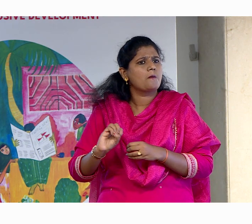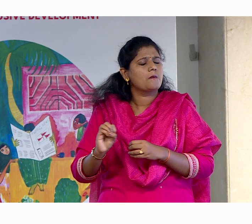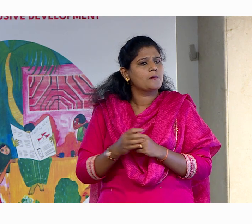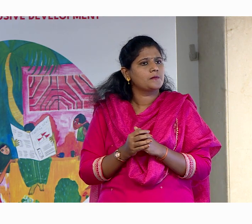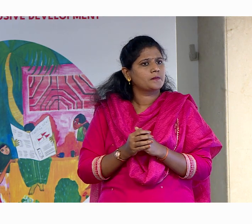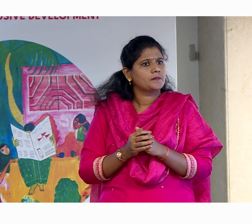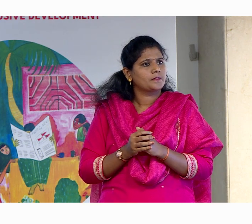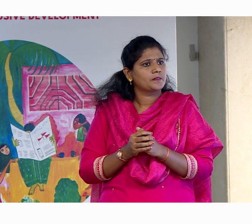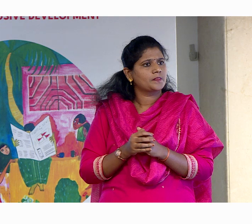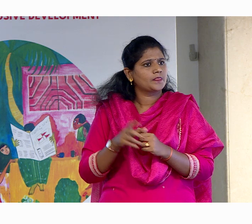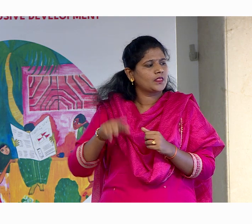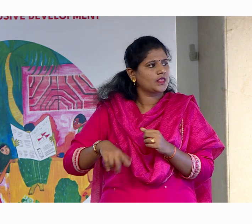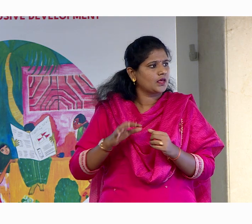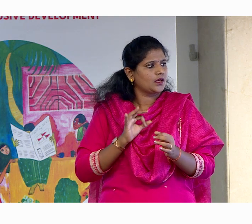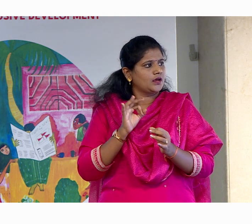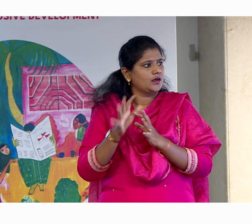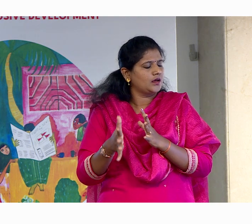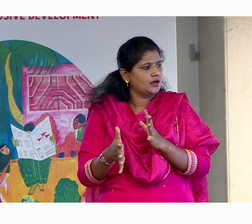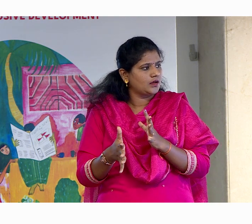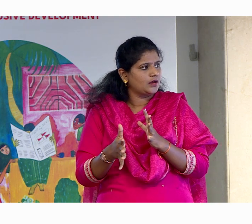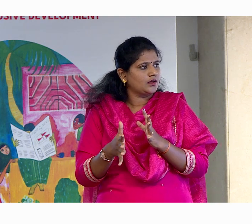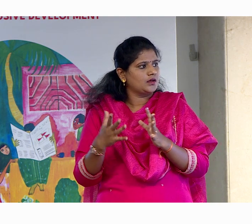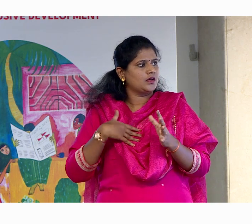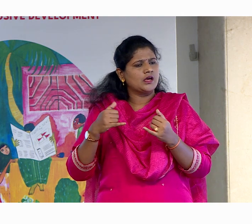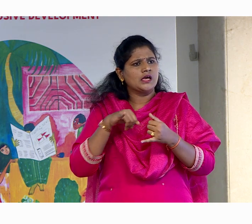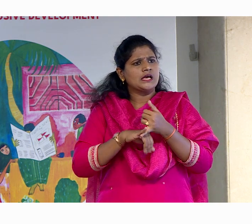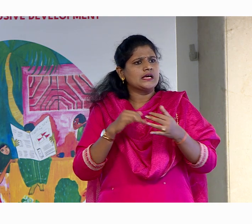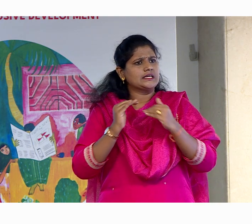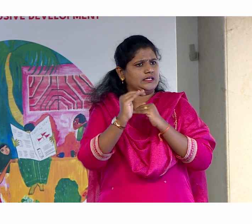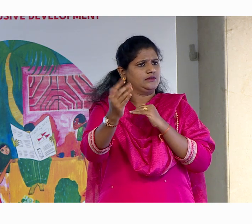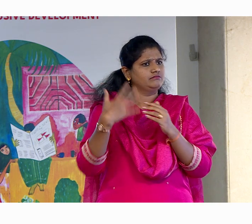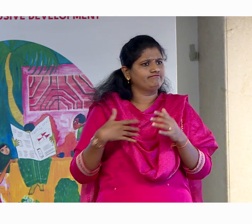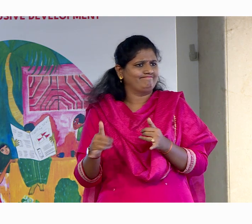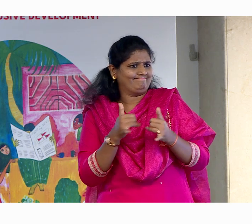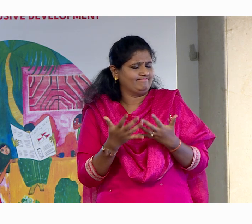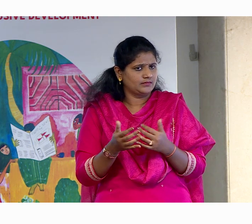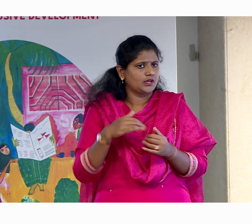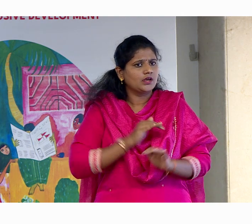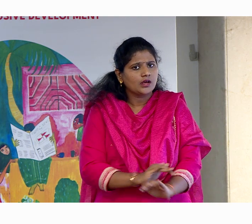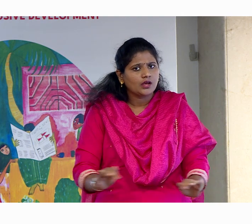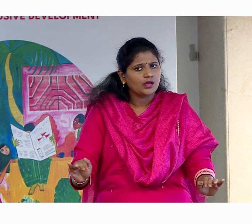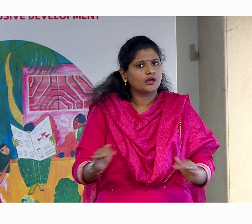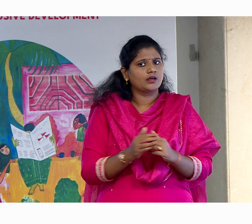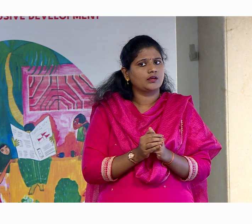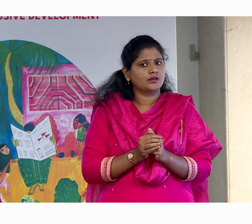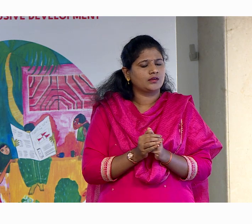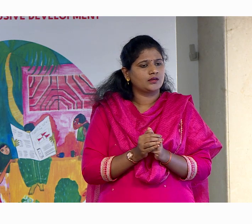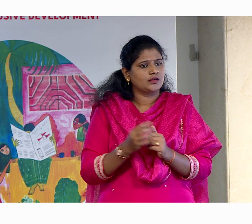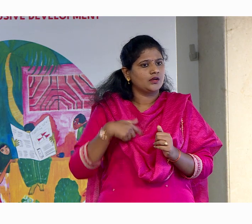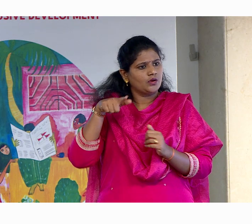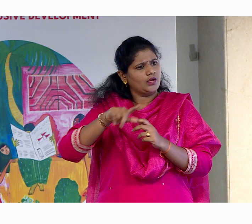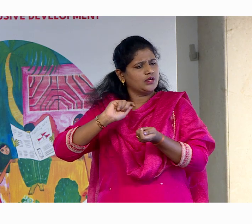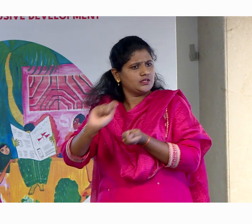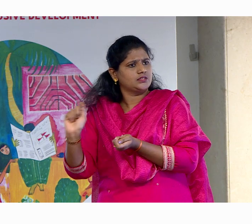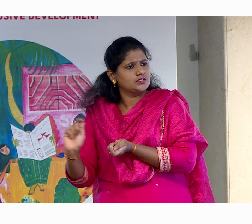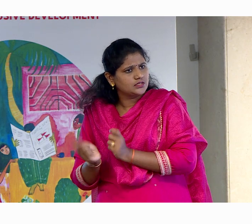India, a substance called potty putty, which is a toy for children. It's basically a lump of silicon that you can change its